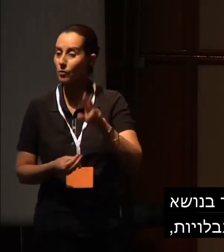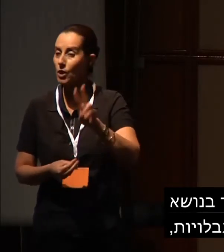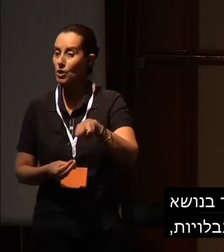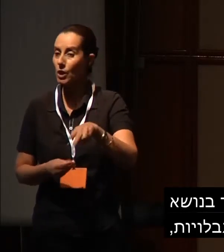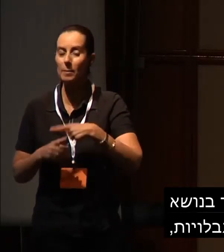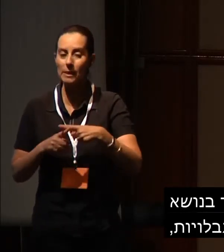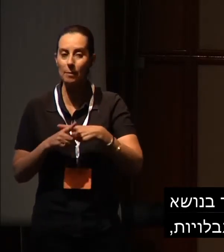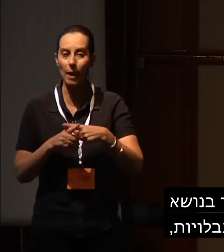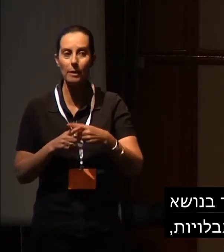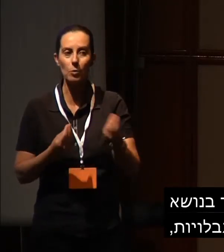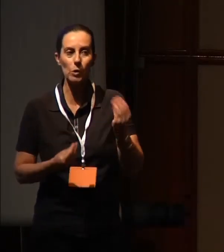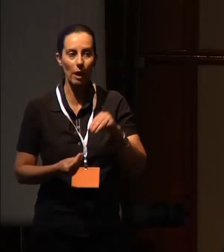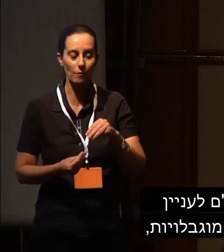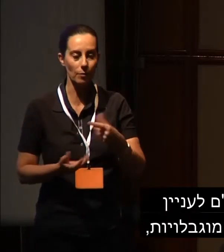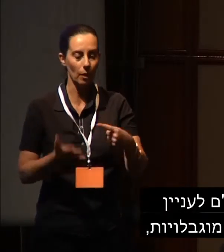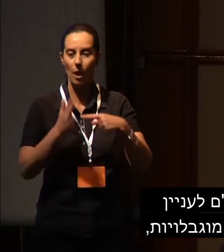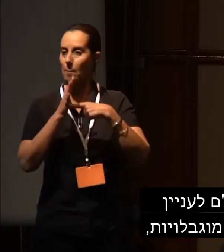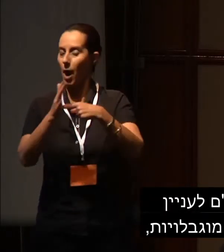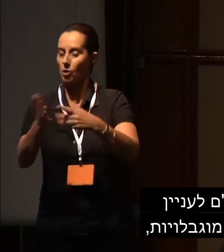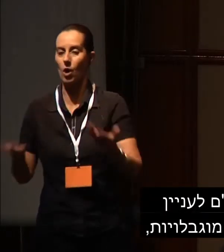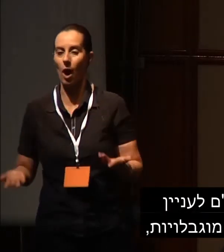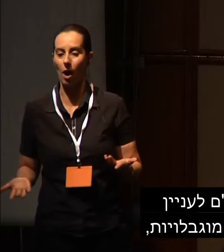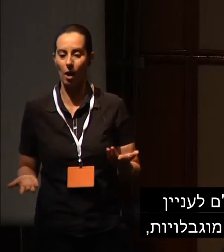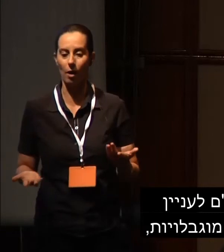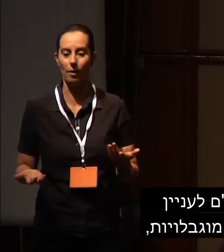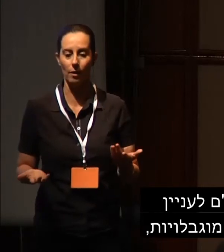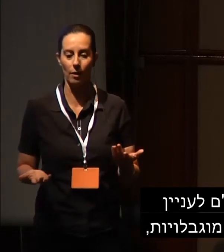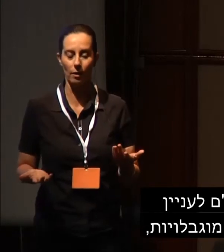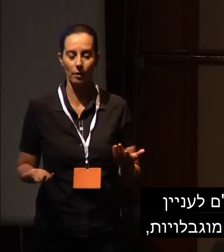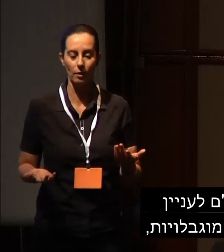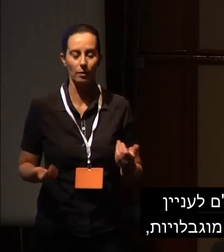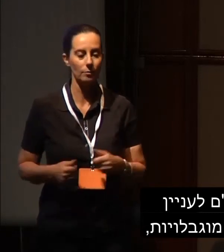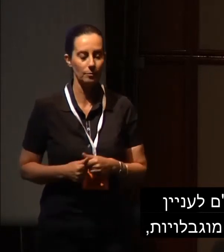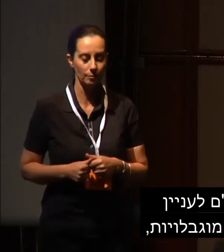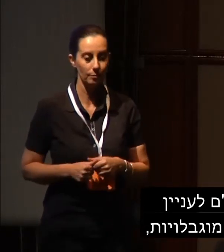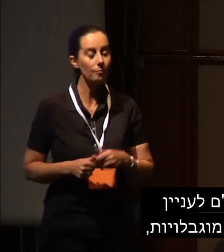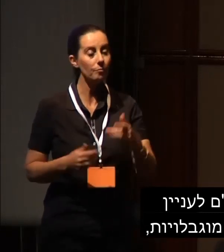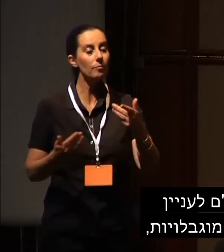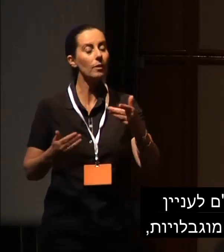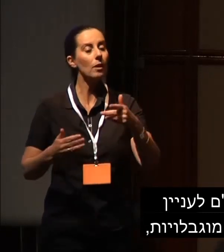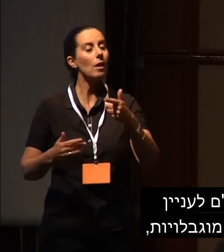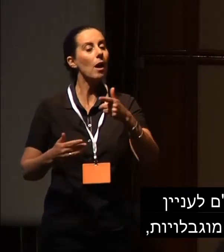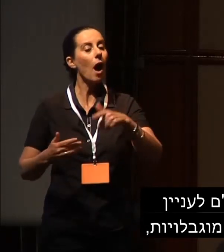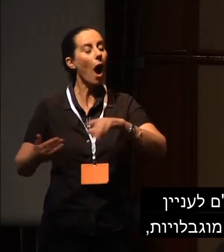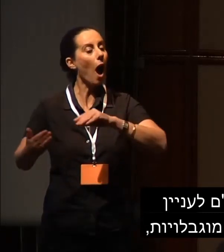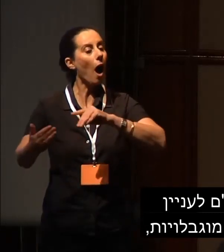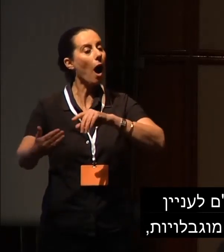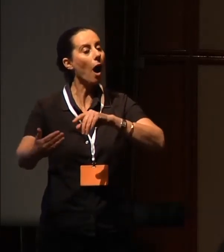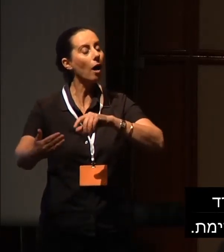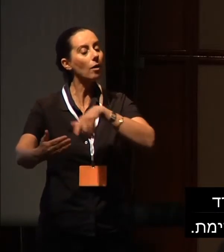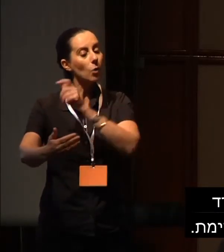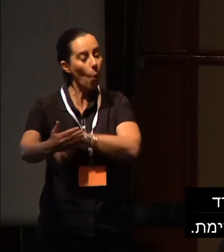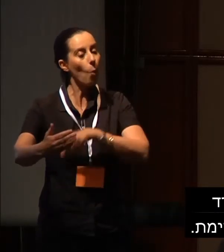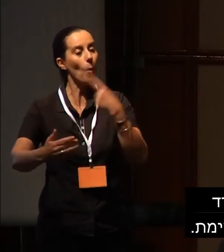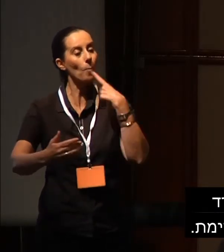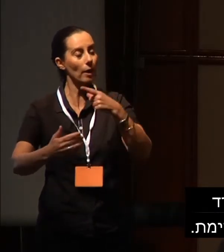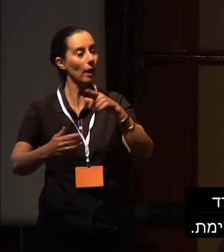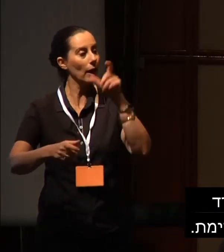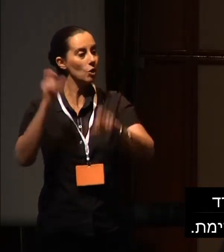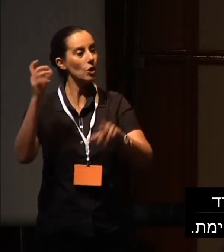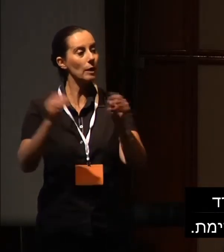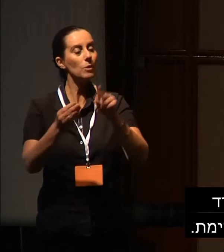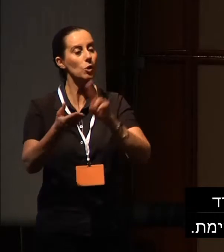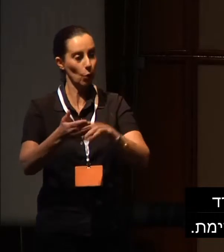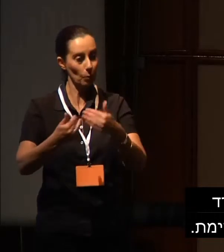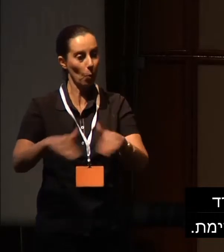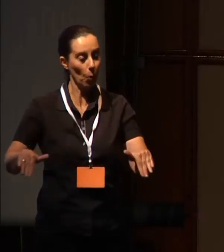regards like disabilities, there was the UN Committee on the Rights of Persons with Disabilities. In the report on Spain, it mentioned a